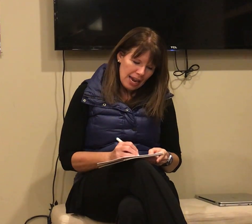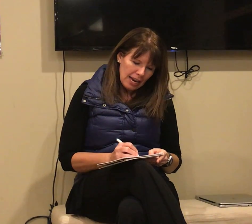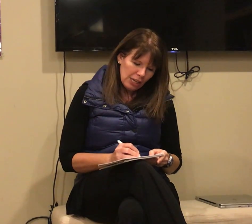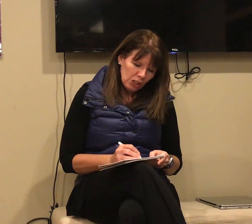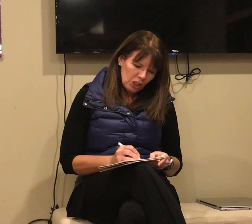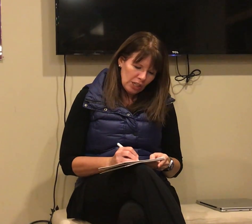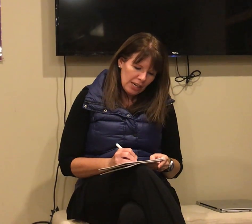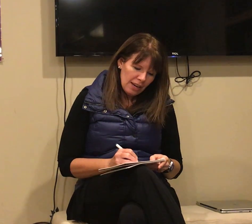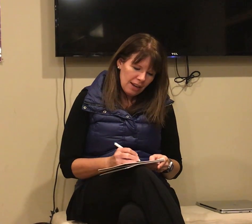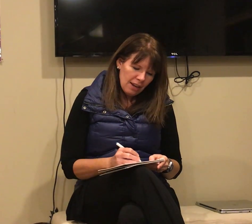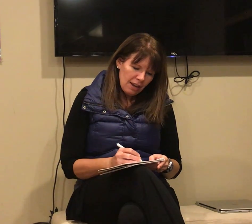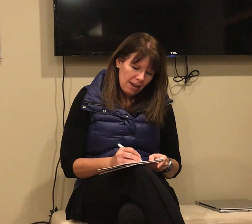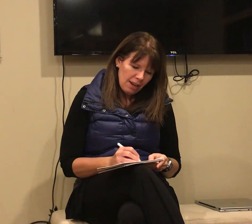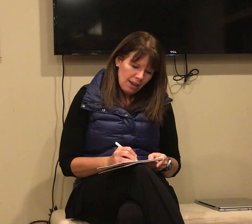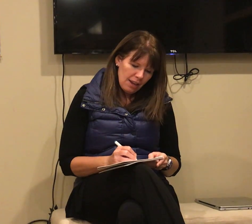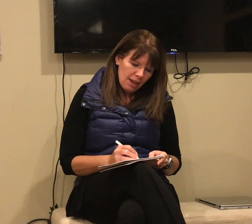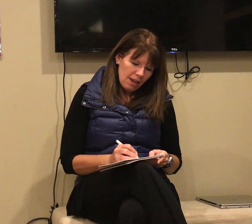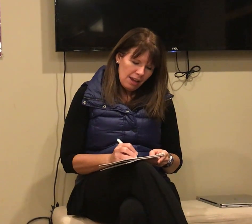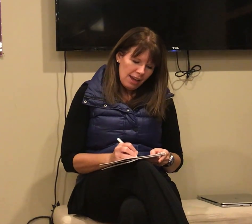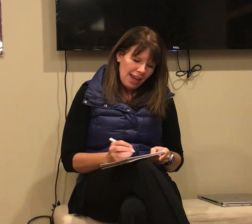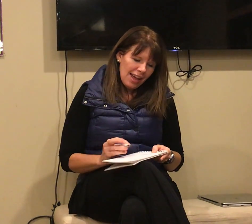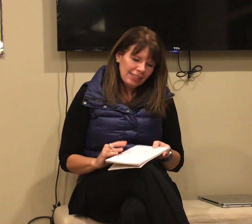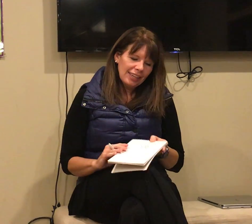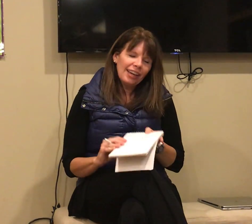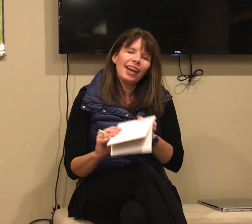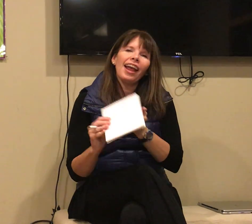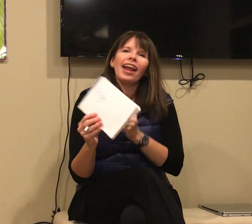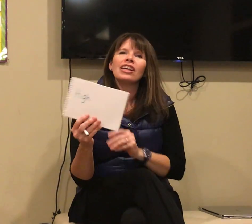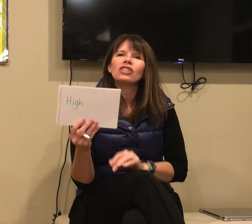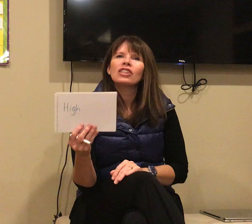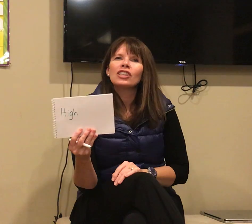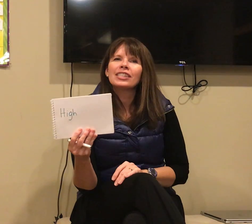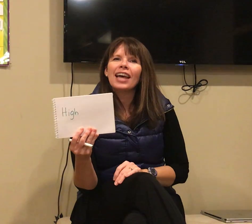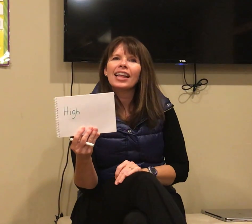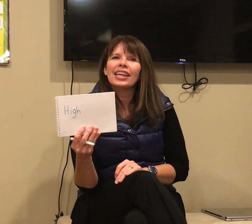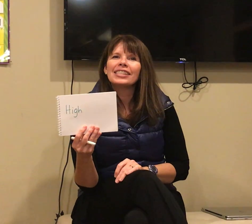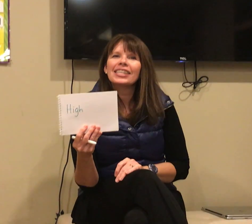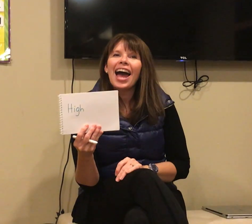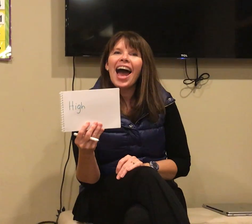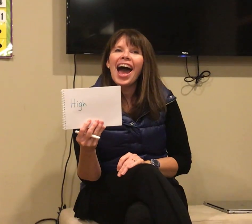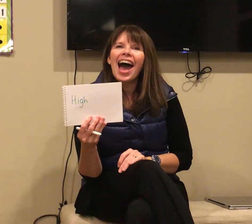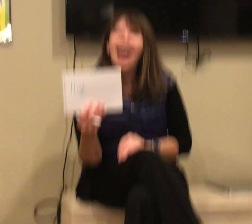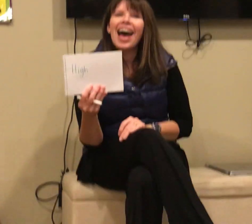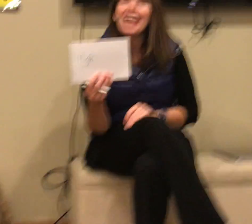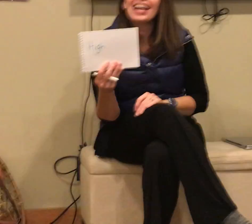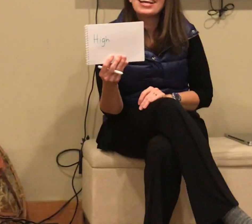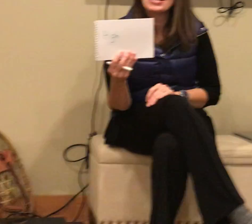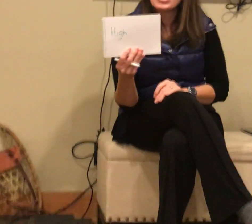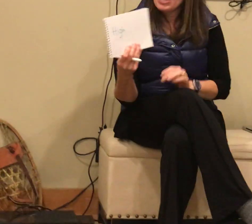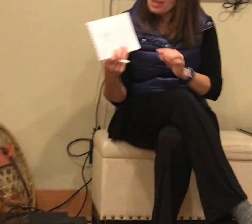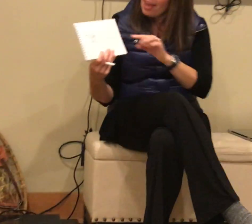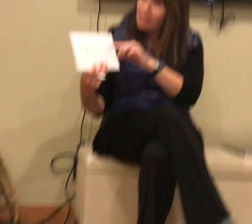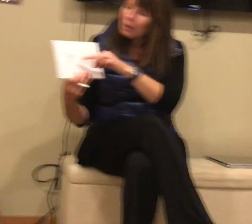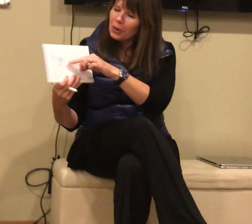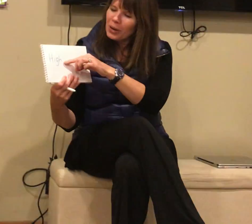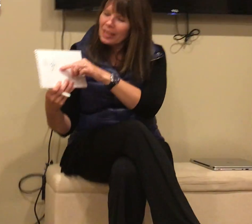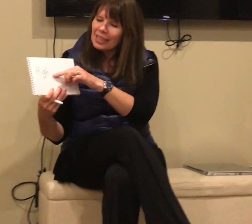a G and an H. They're silent. Hi. And then we're going to leave